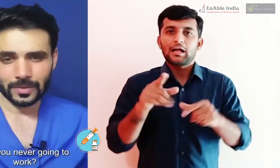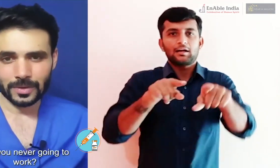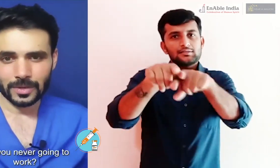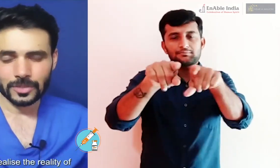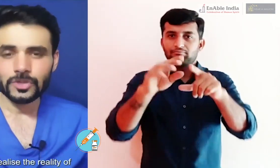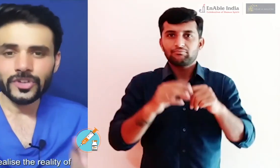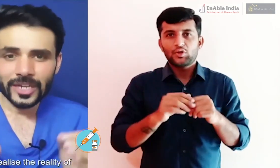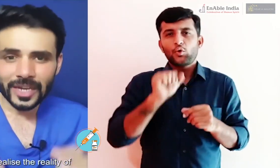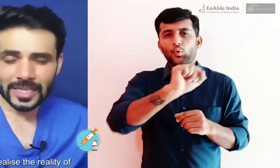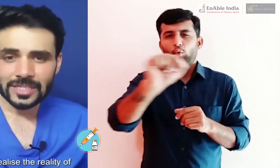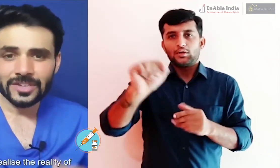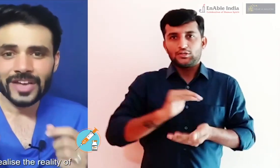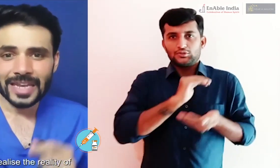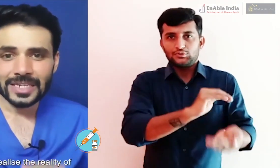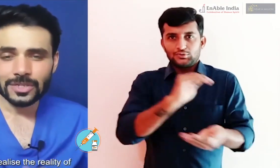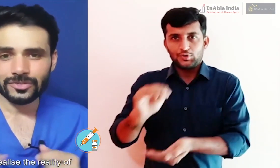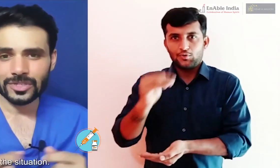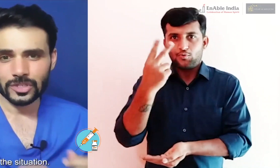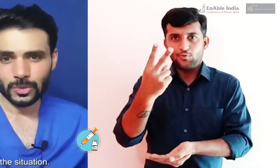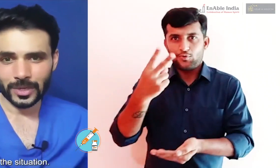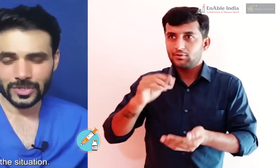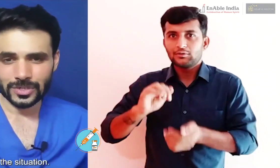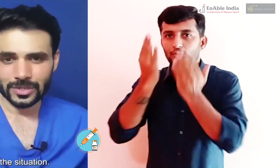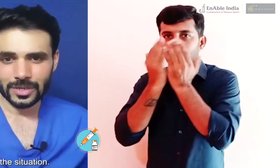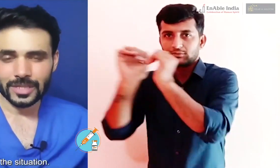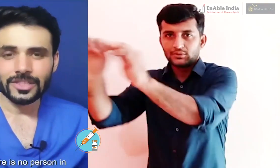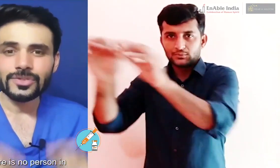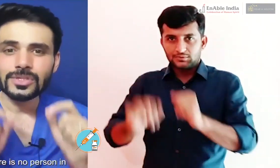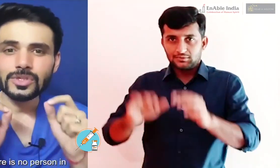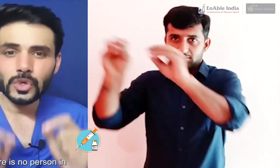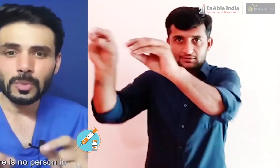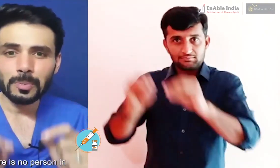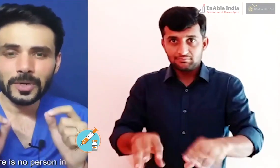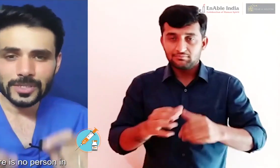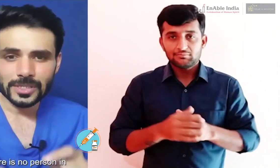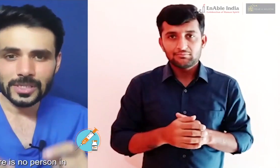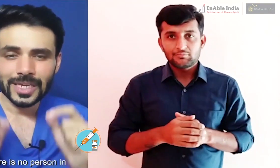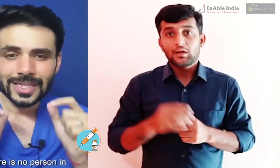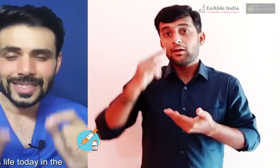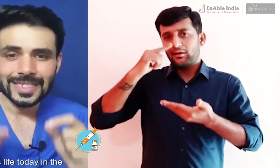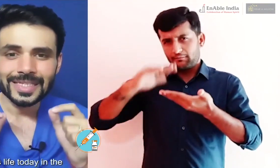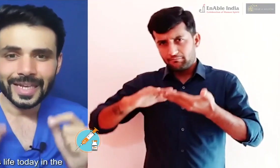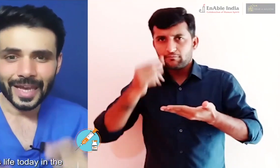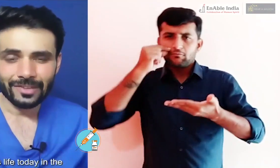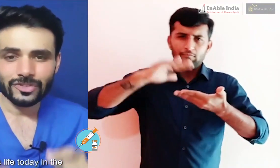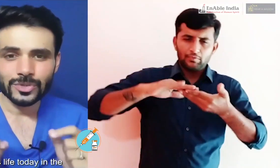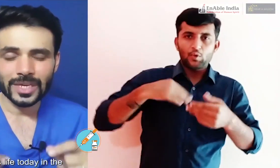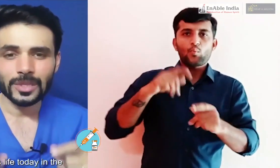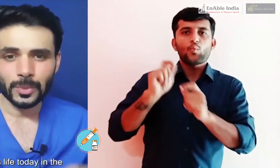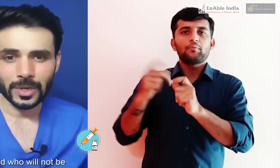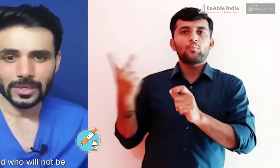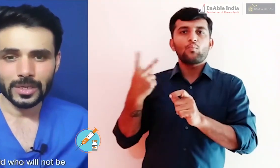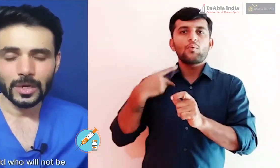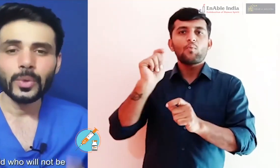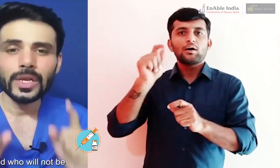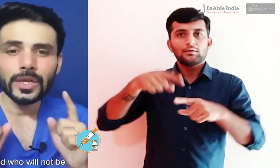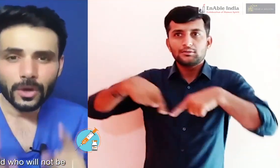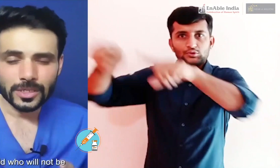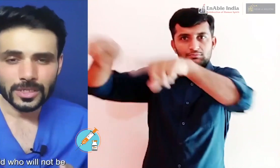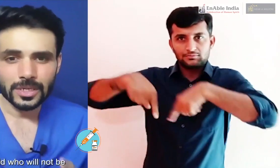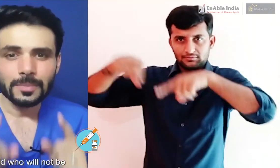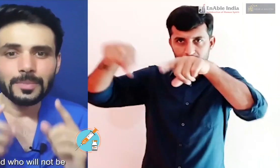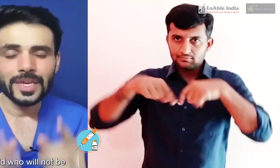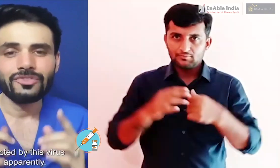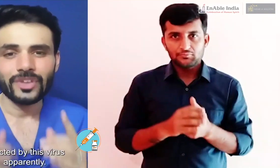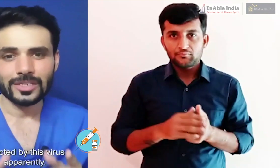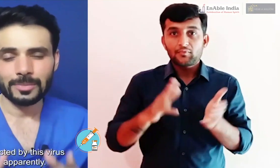work? So realize the reality of the situation. There is no person in this life today in the world who will